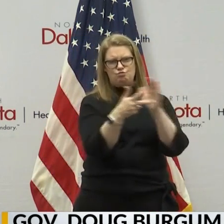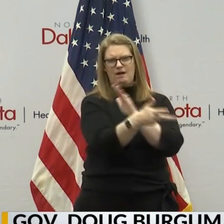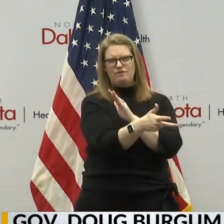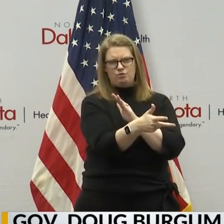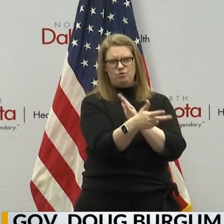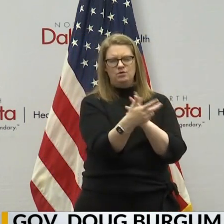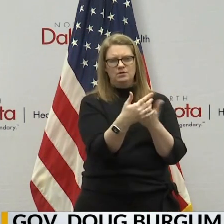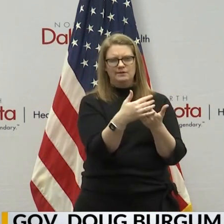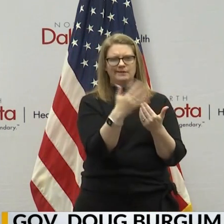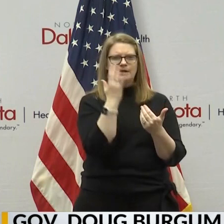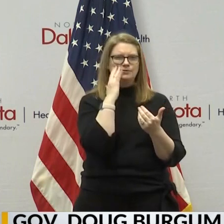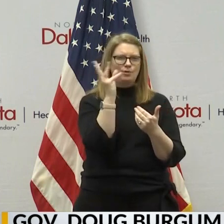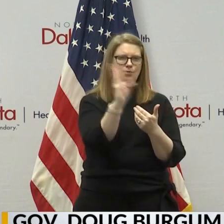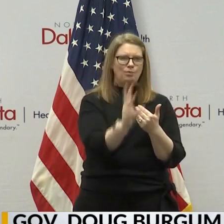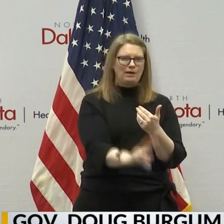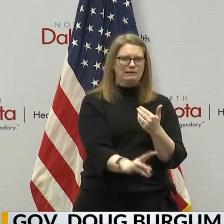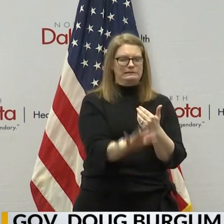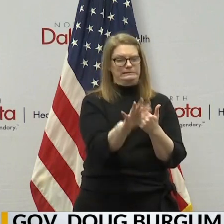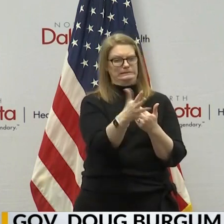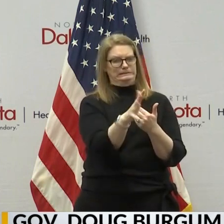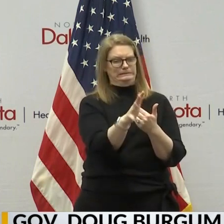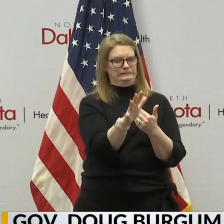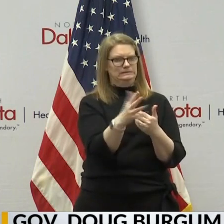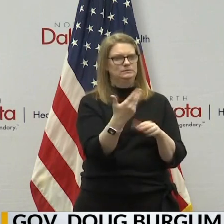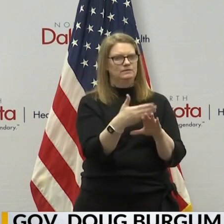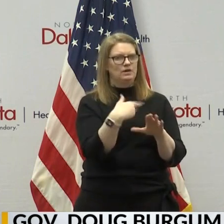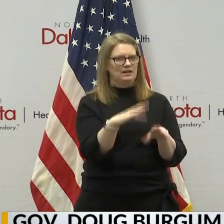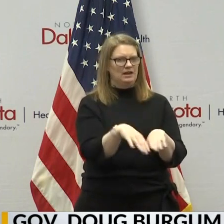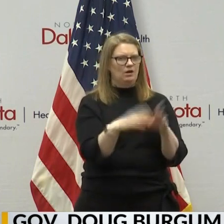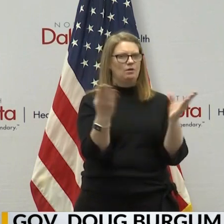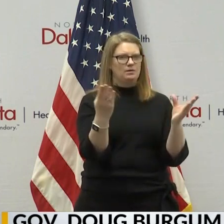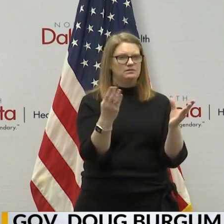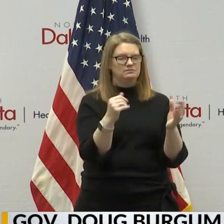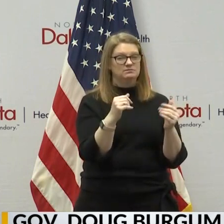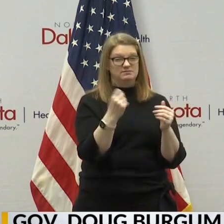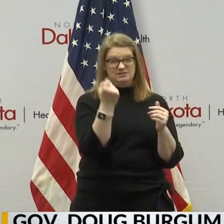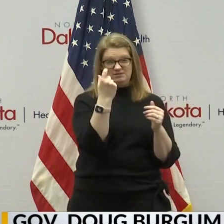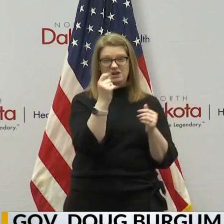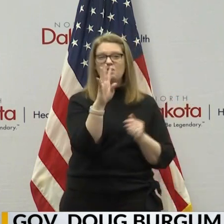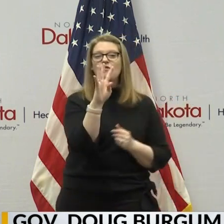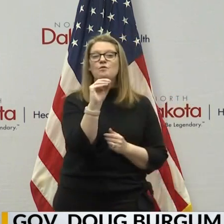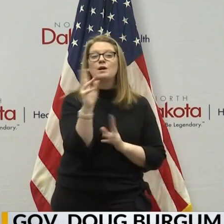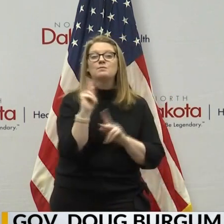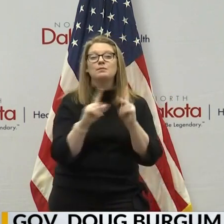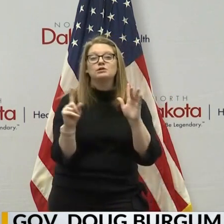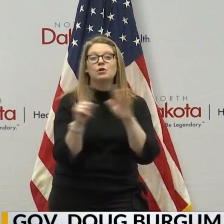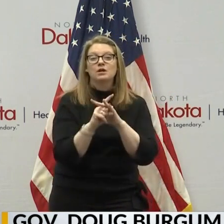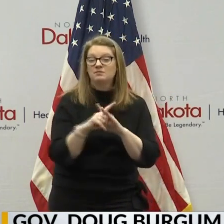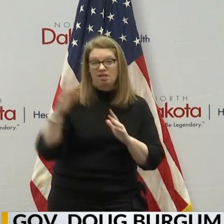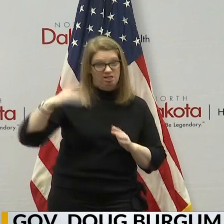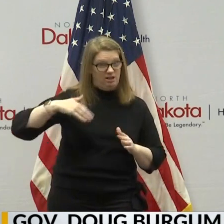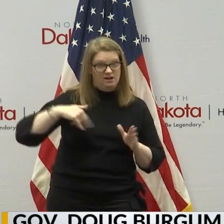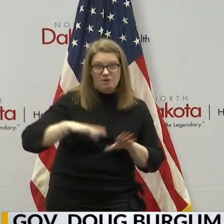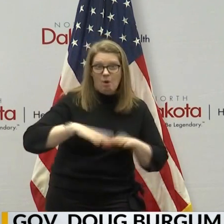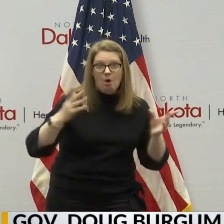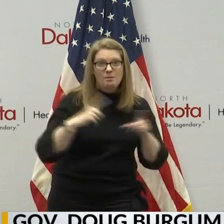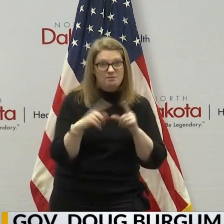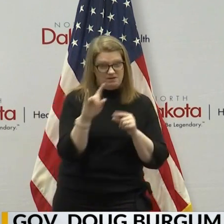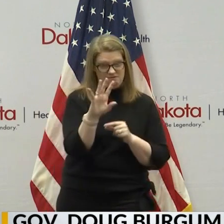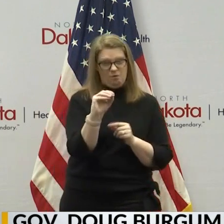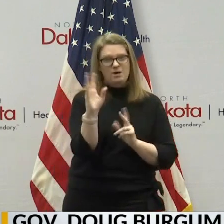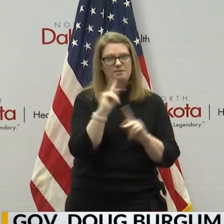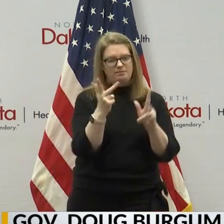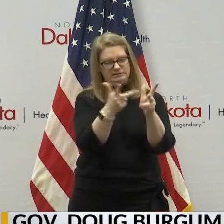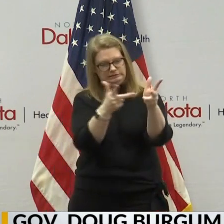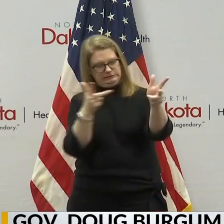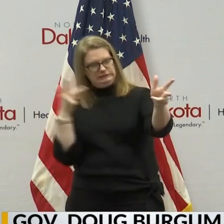guess, understand the weather's a little inclement, but before they opened up today, there was already 40 people in line. But we've invited those 69.